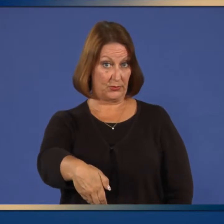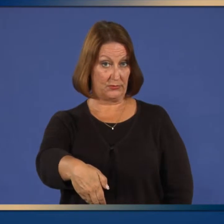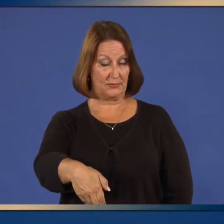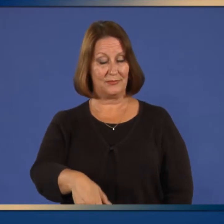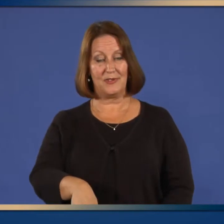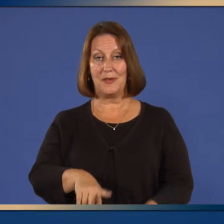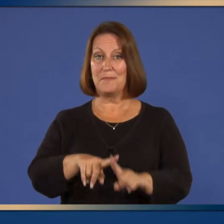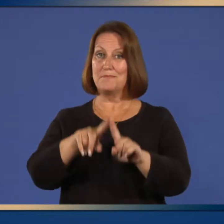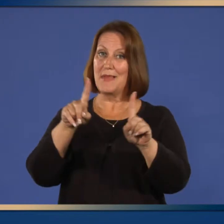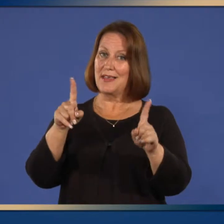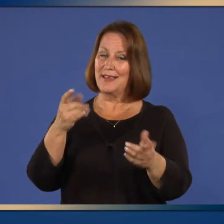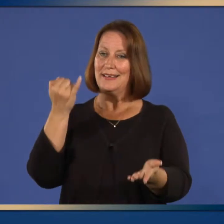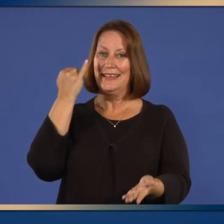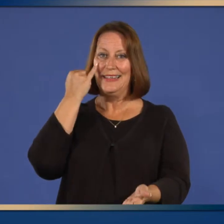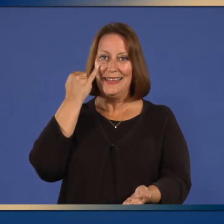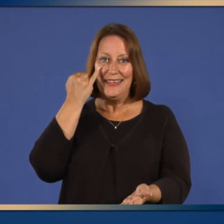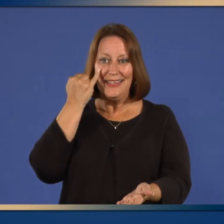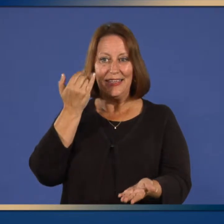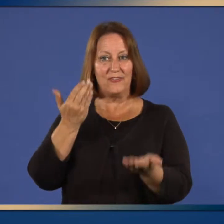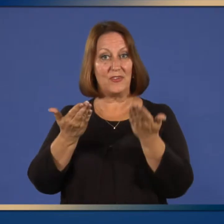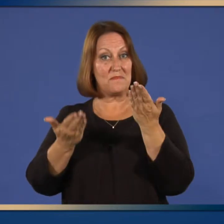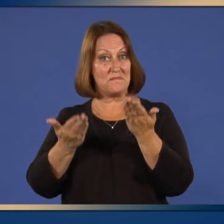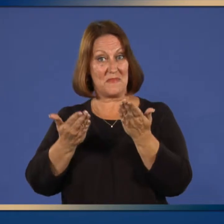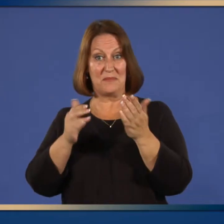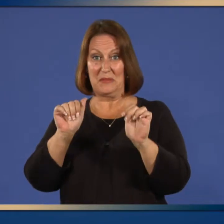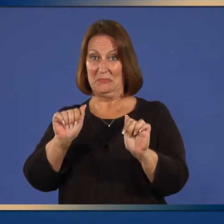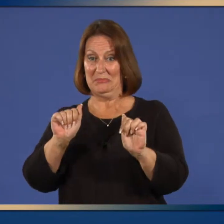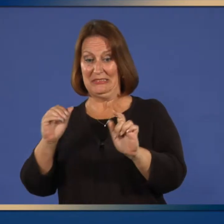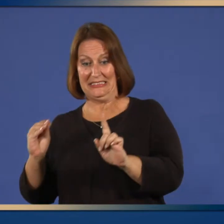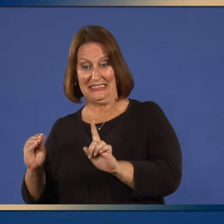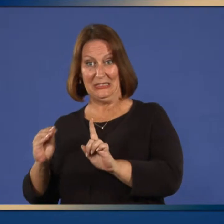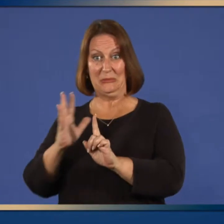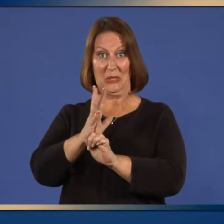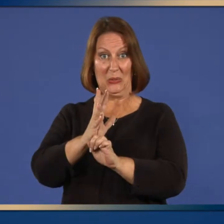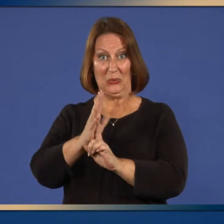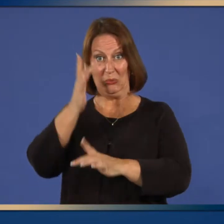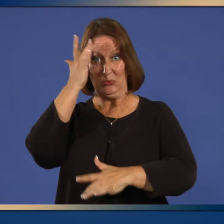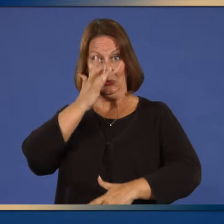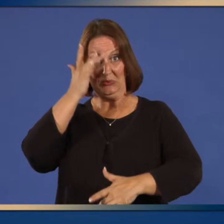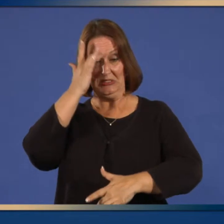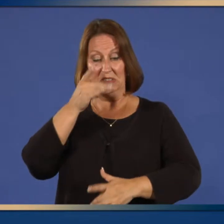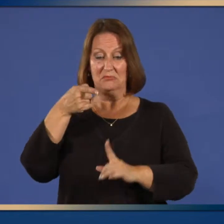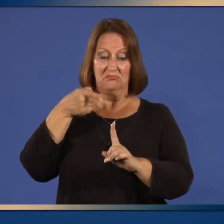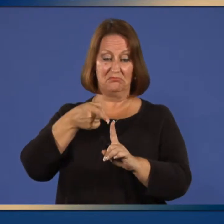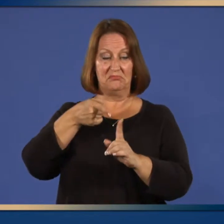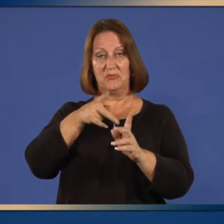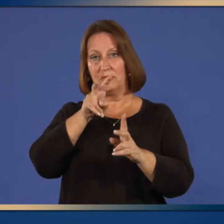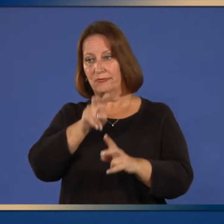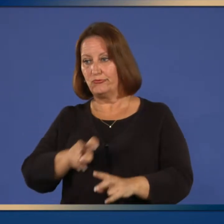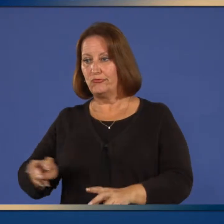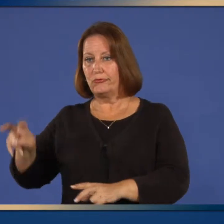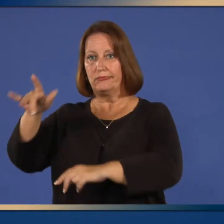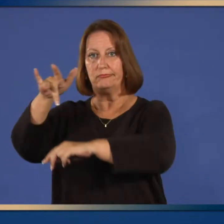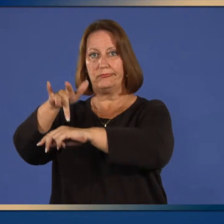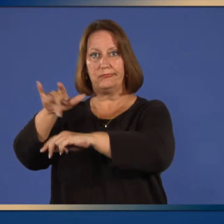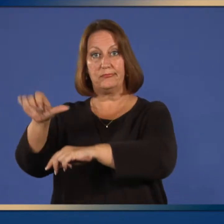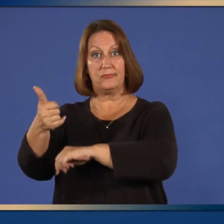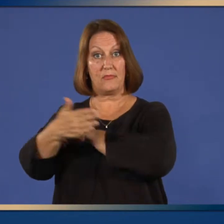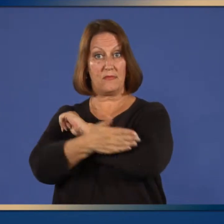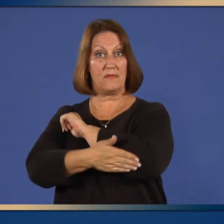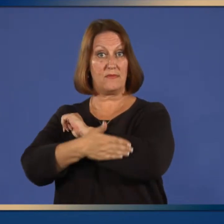However, it may be given if risk of disease is imminent, such as travel to endemic